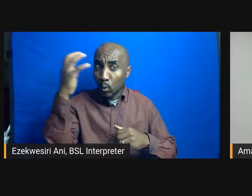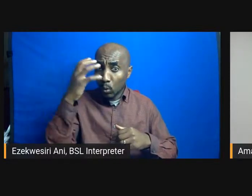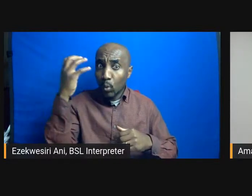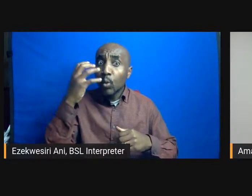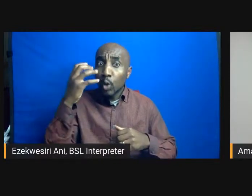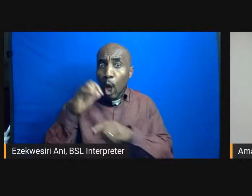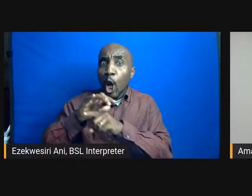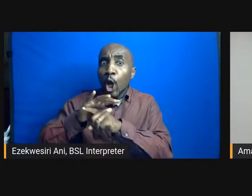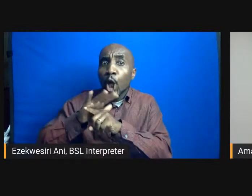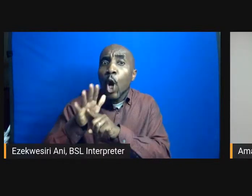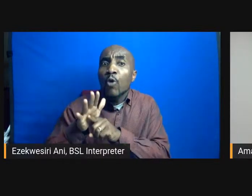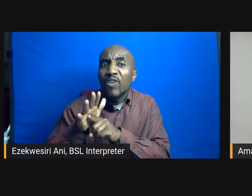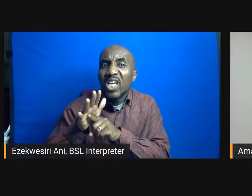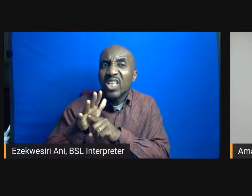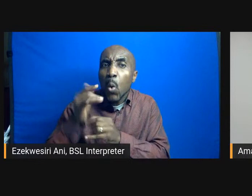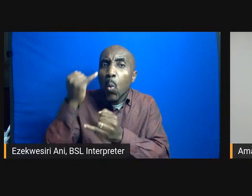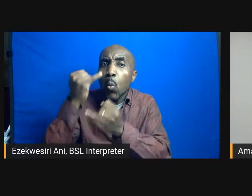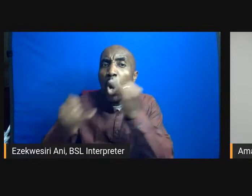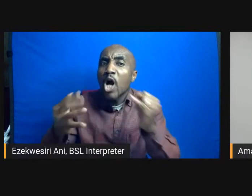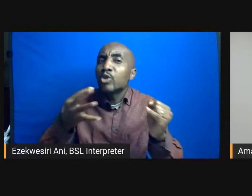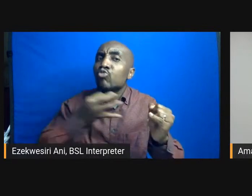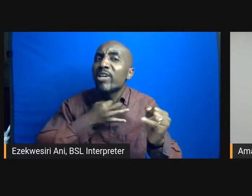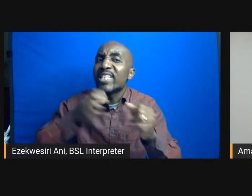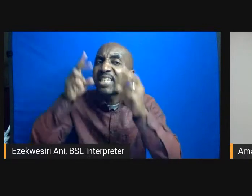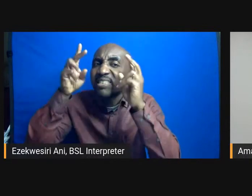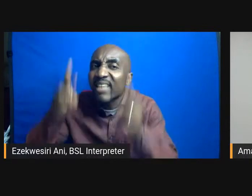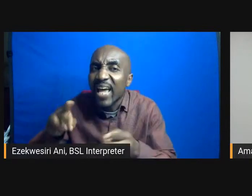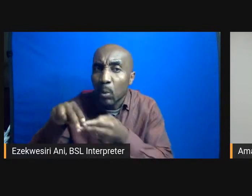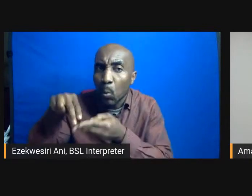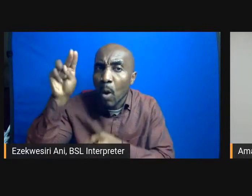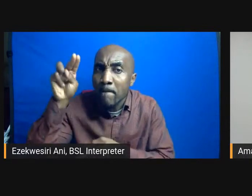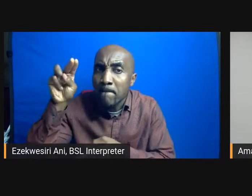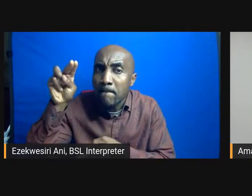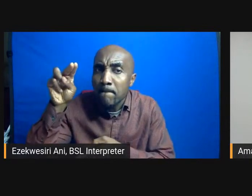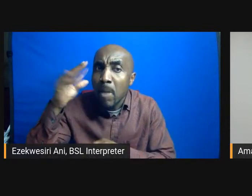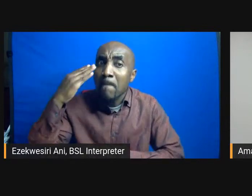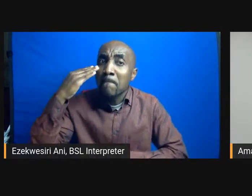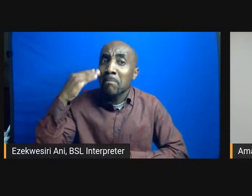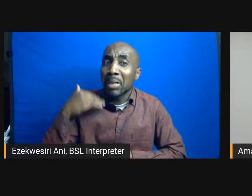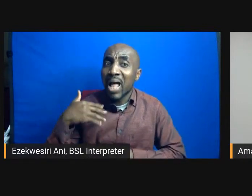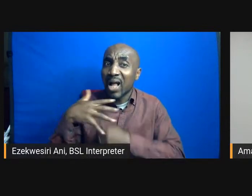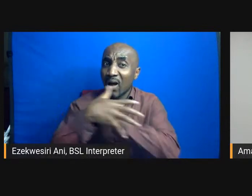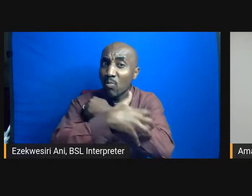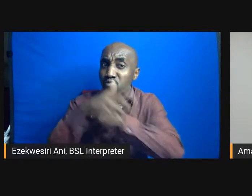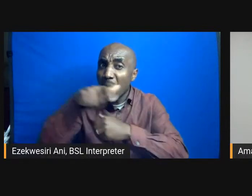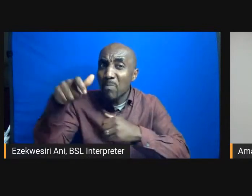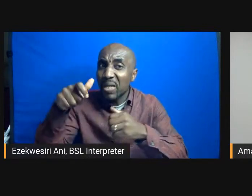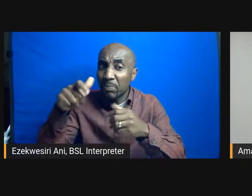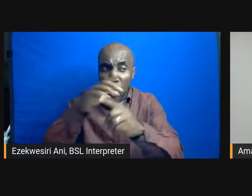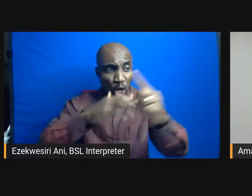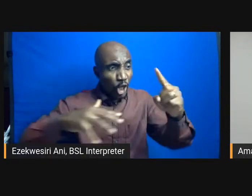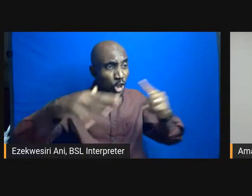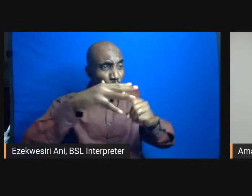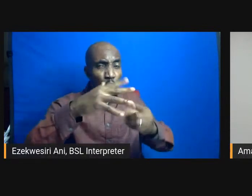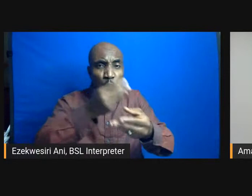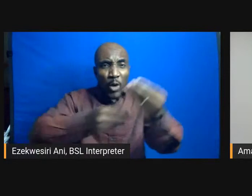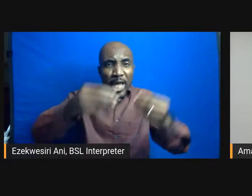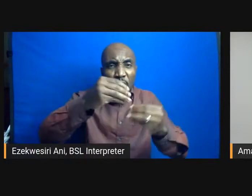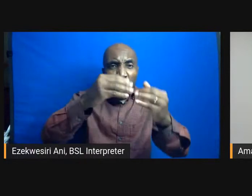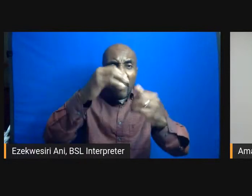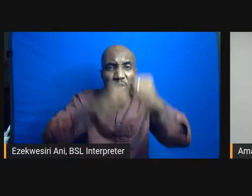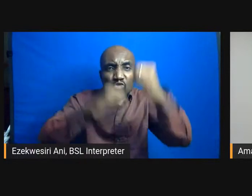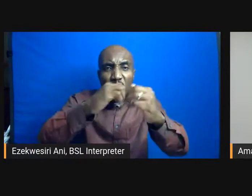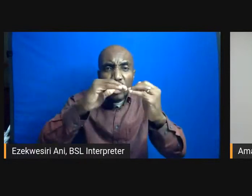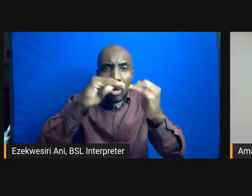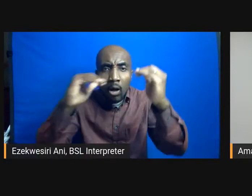than any other group. That Black and brown people sat at the bottom of the socio-economic ladder and